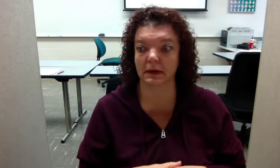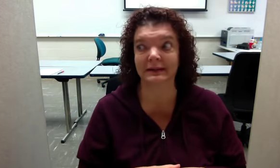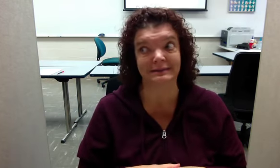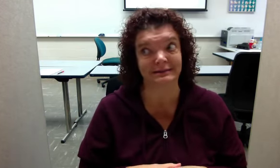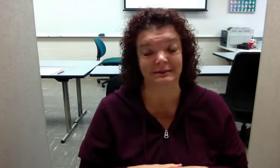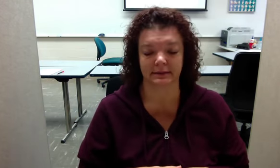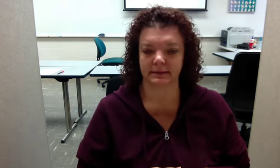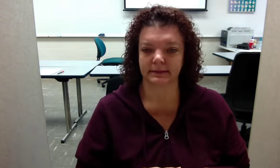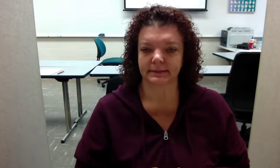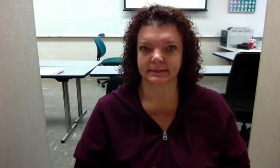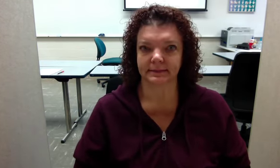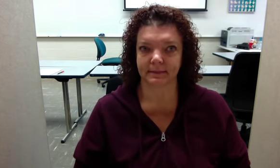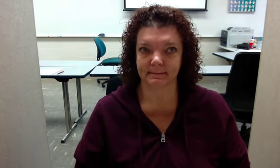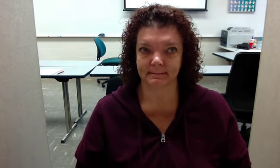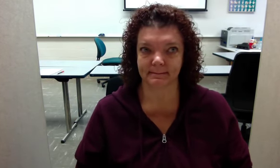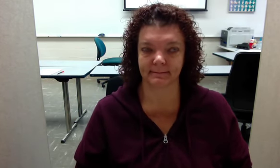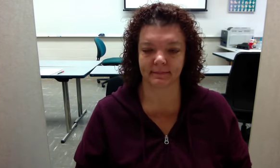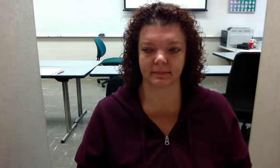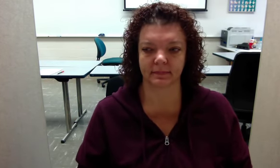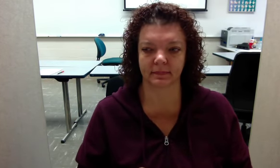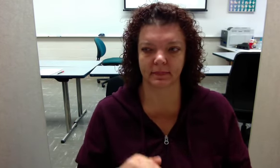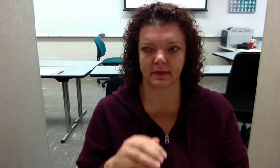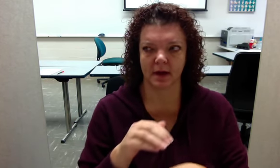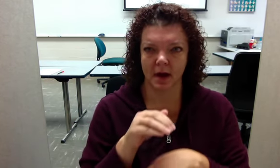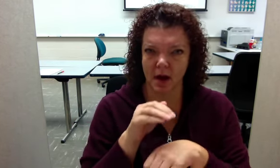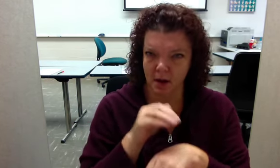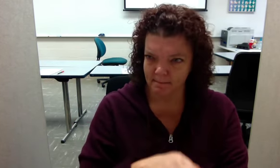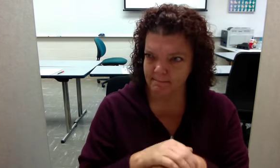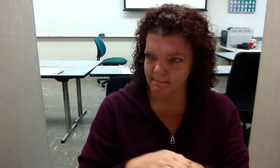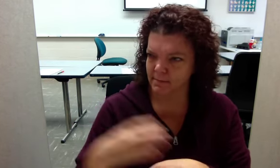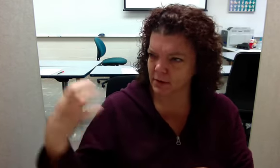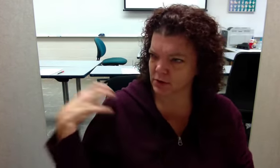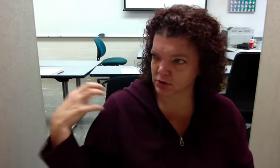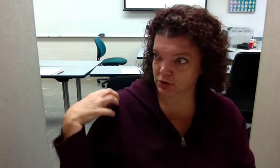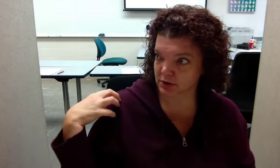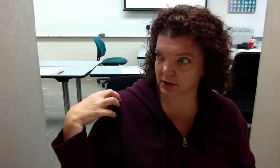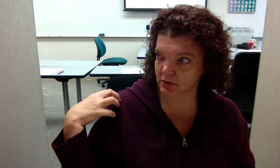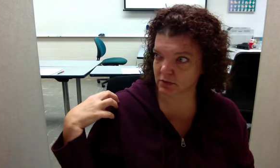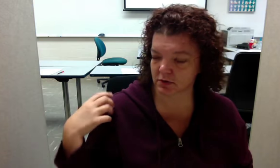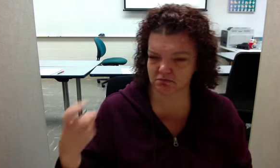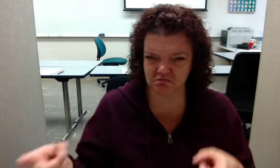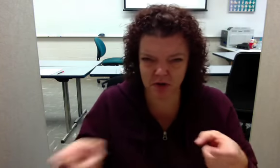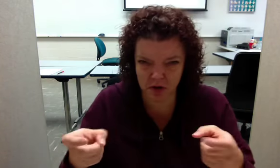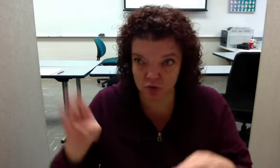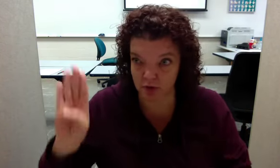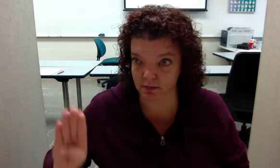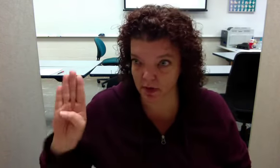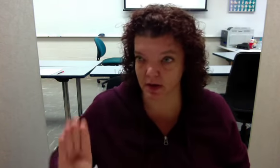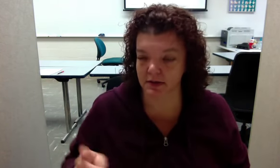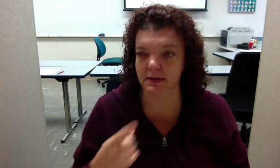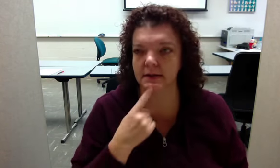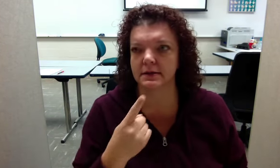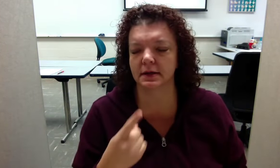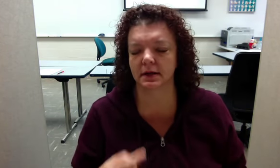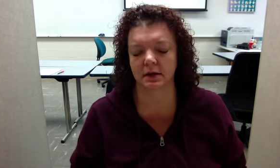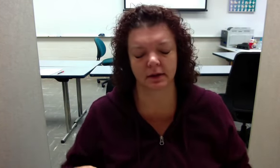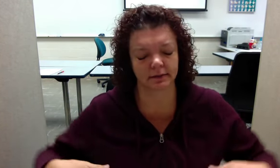Now, the British general who's in charge of Boston says, okay, we surrender, but if you don't let us leave